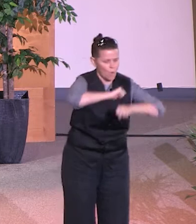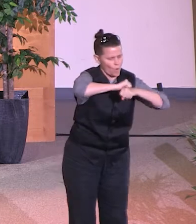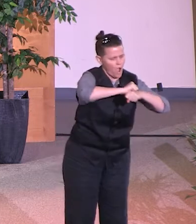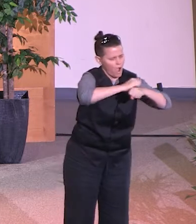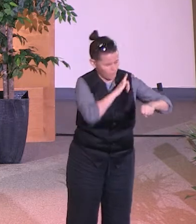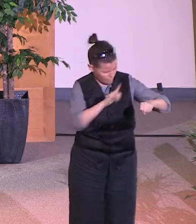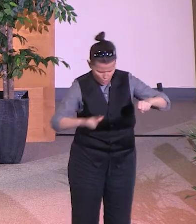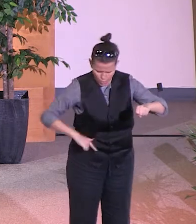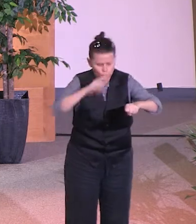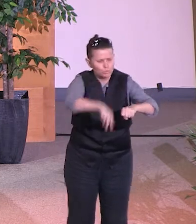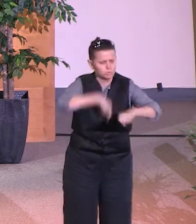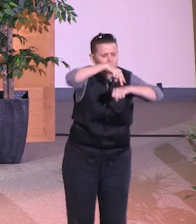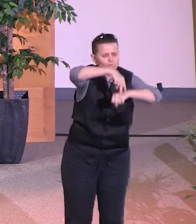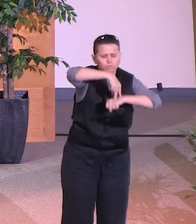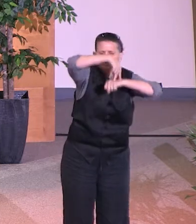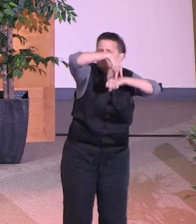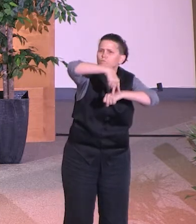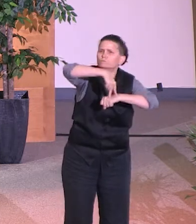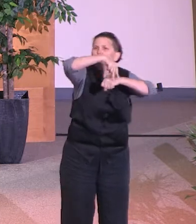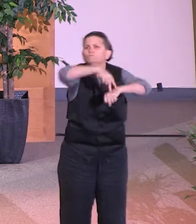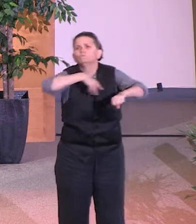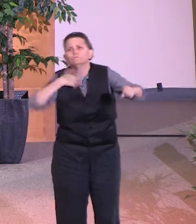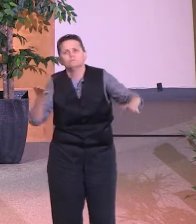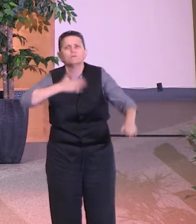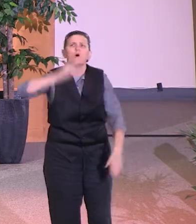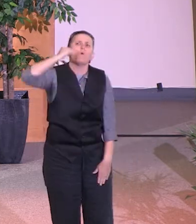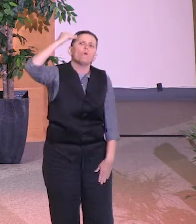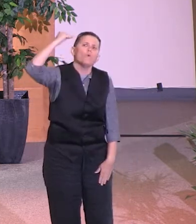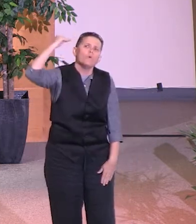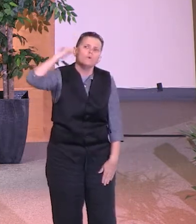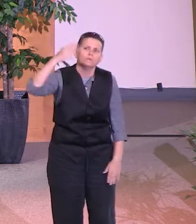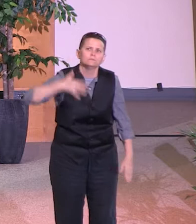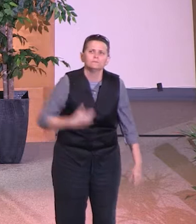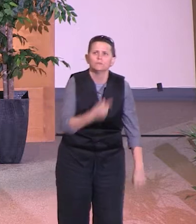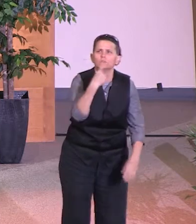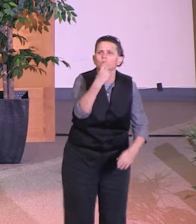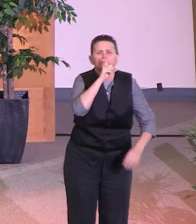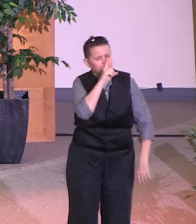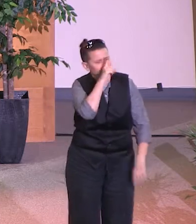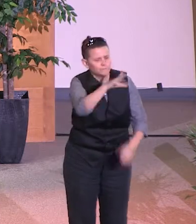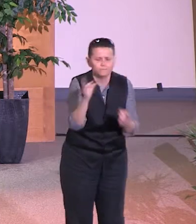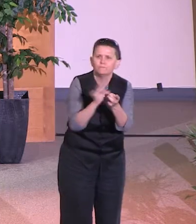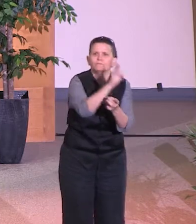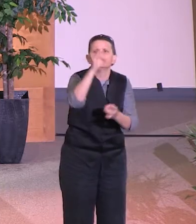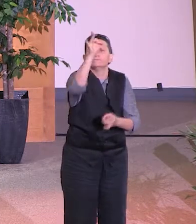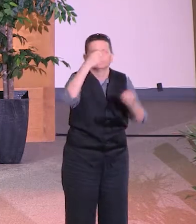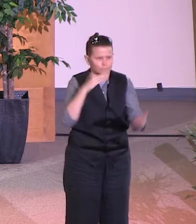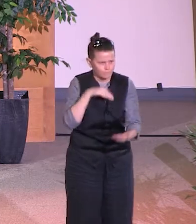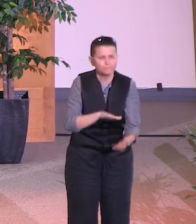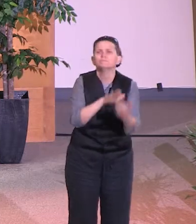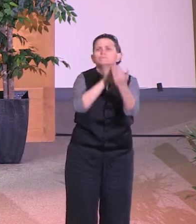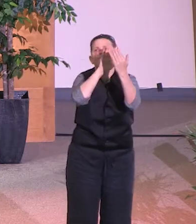Yes, Lord, stand on the rock. It's gonna be my home. Now there's one sure spiritual